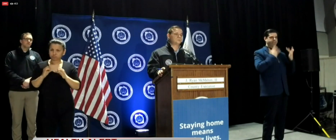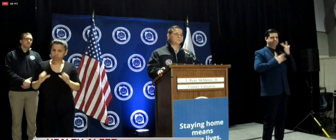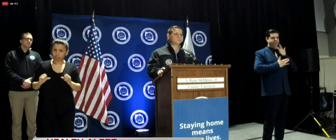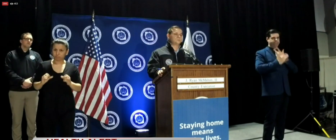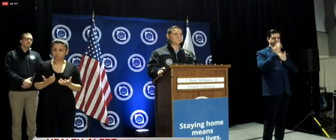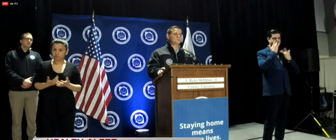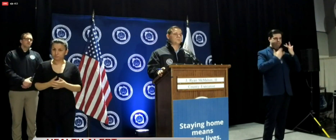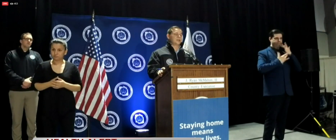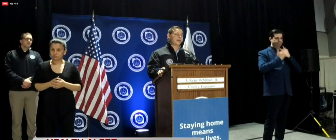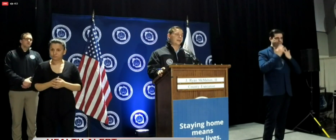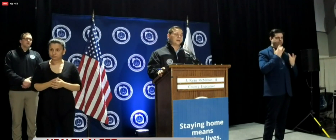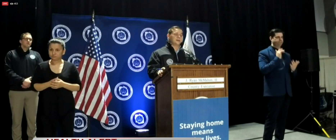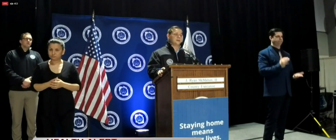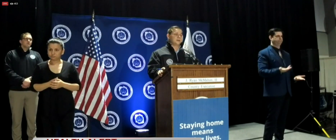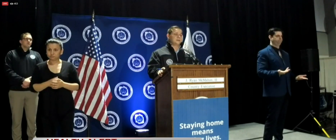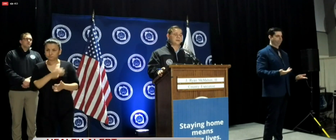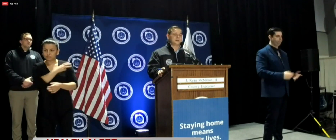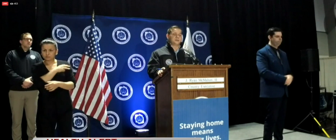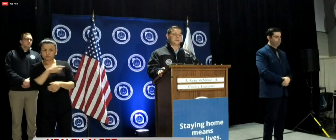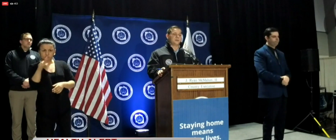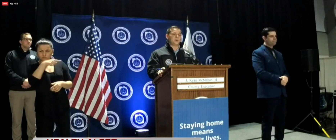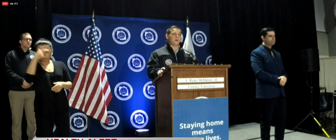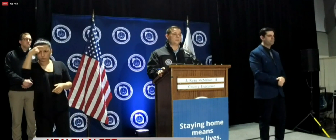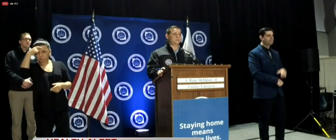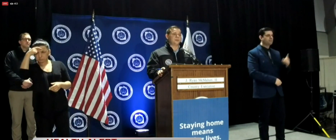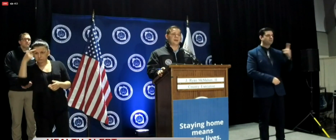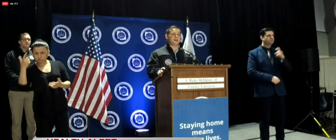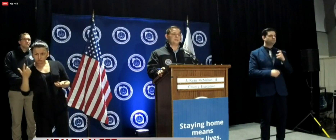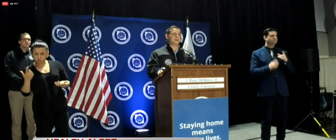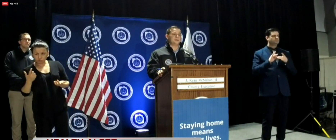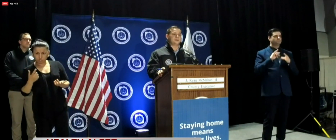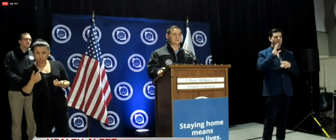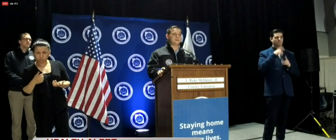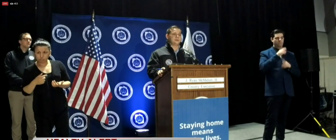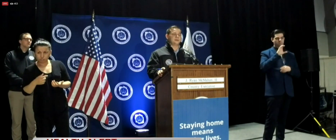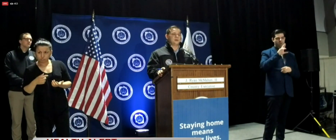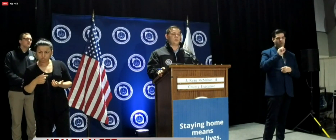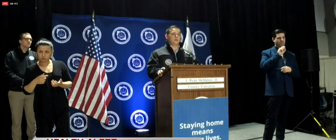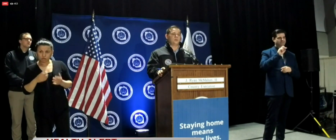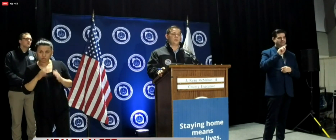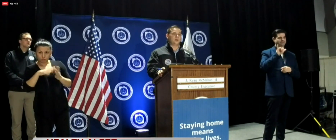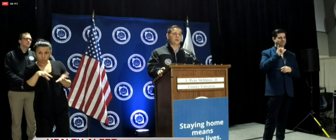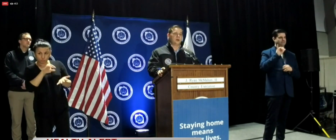reach out to if they are having a problem? Yeah, they got to look at its family court, and it's,